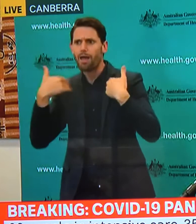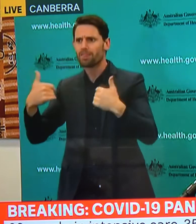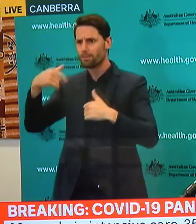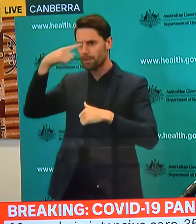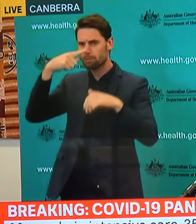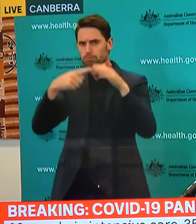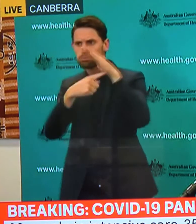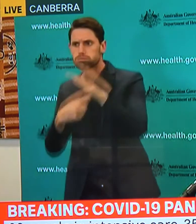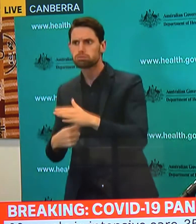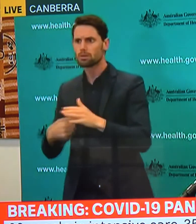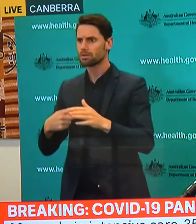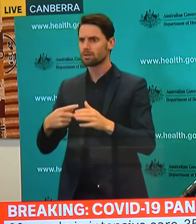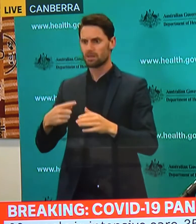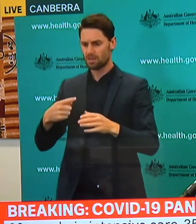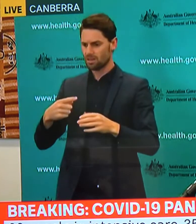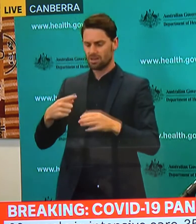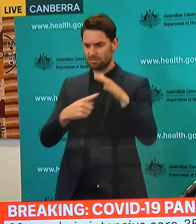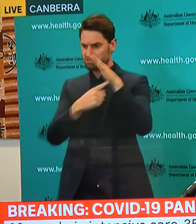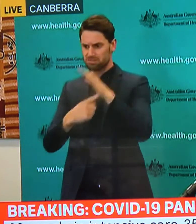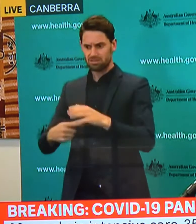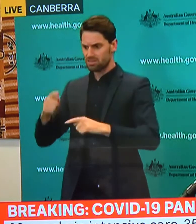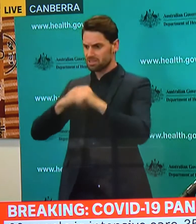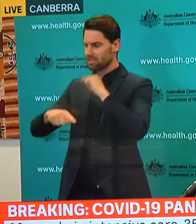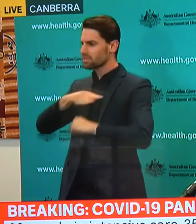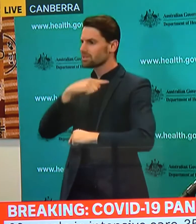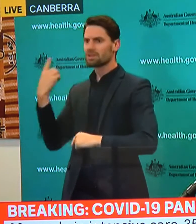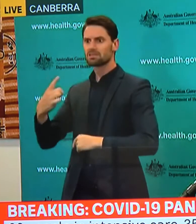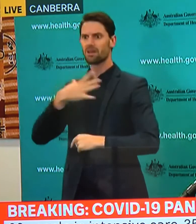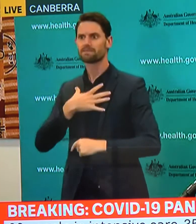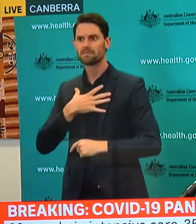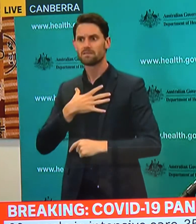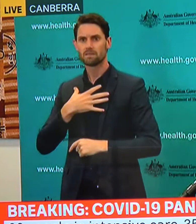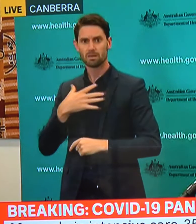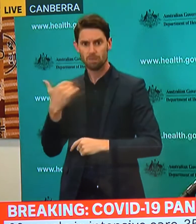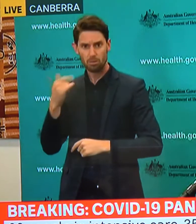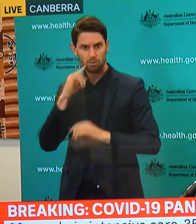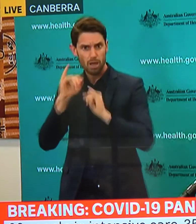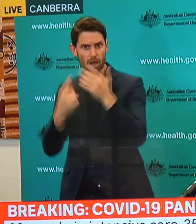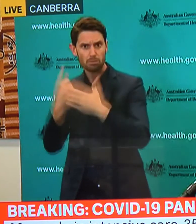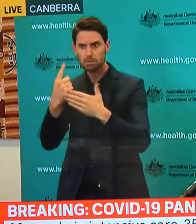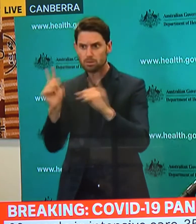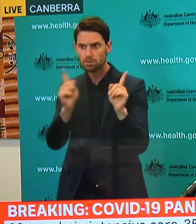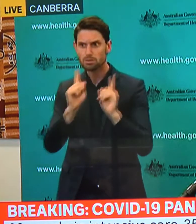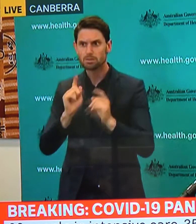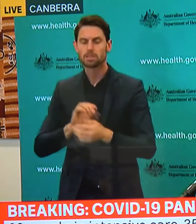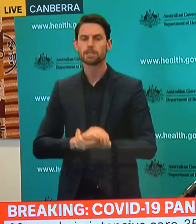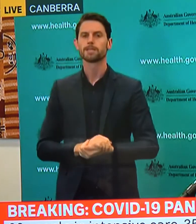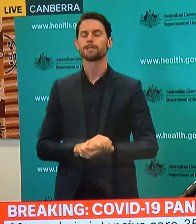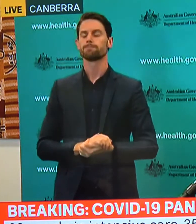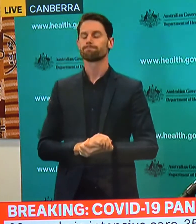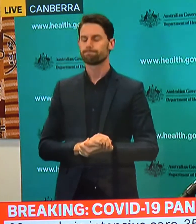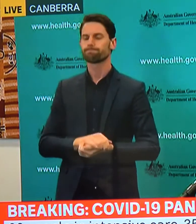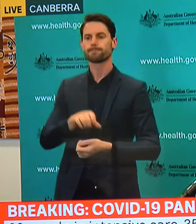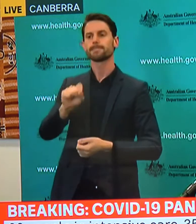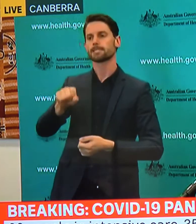rise in suicide and how that's also going to impact the hospital and healthcare system? Certainly we are very